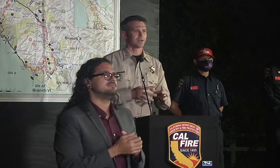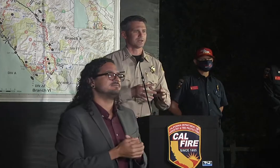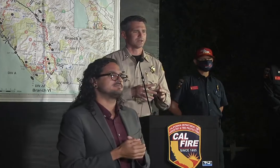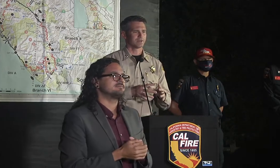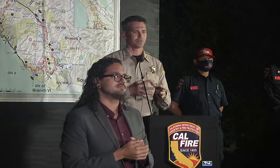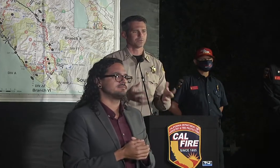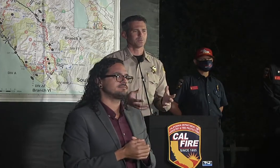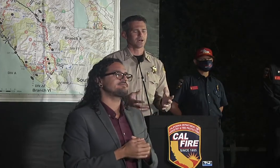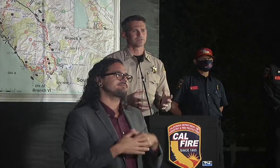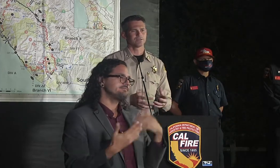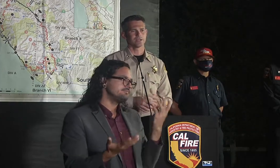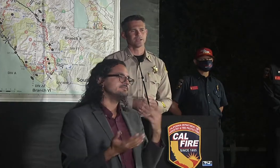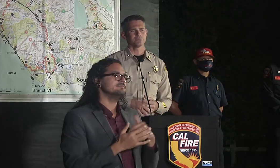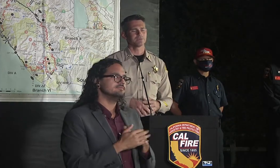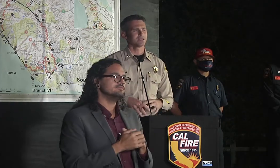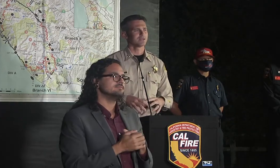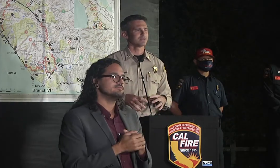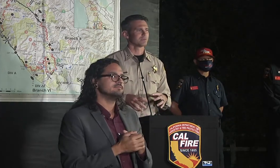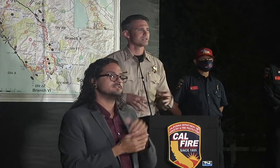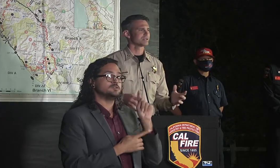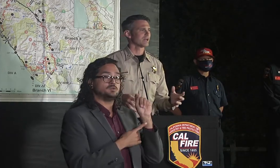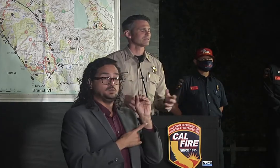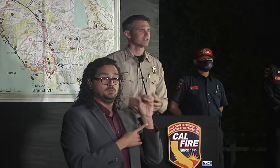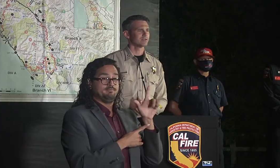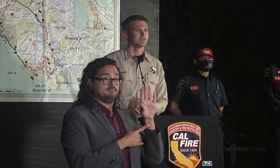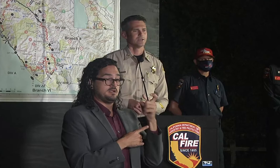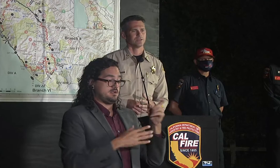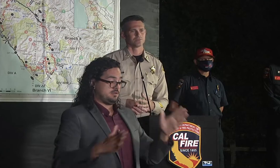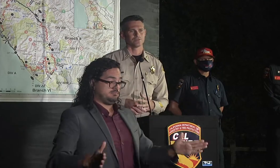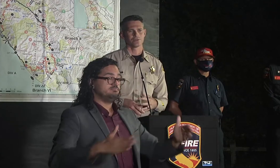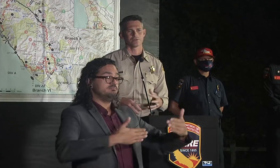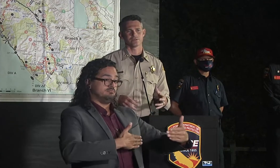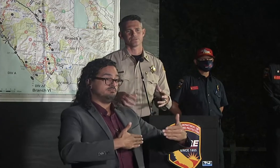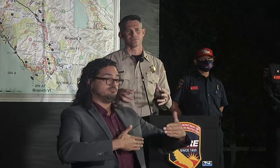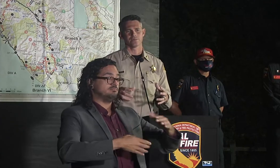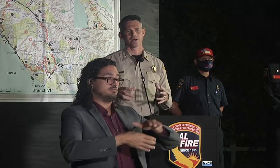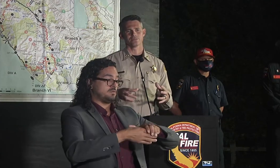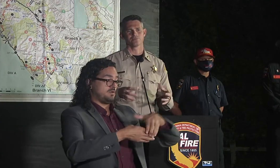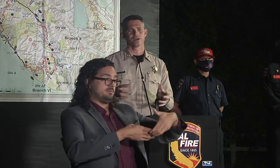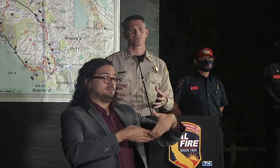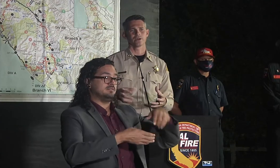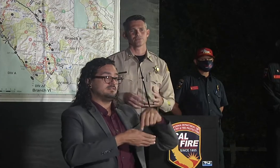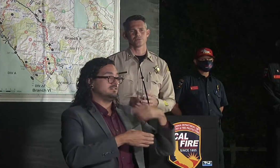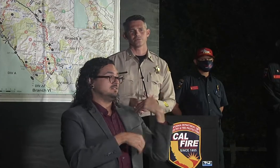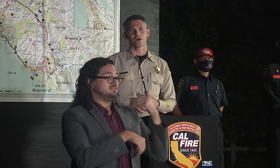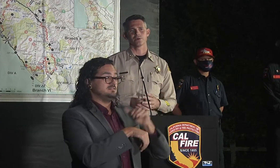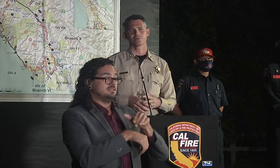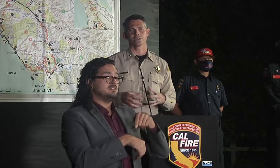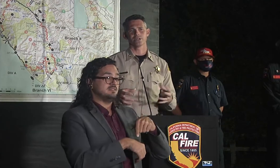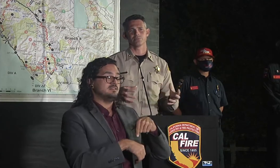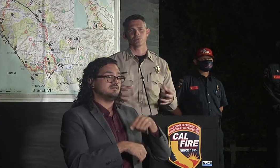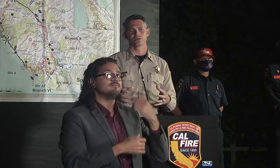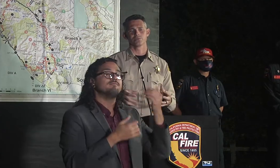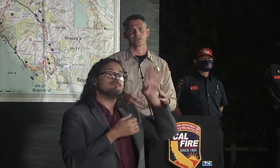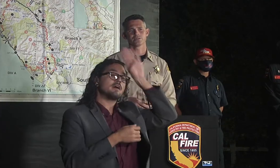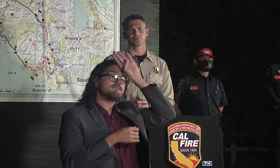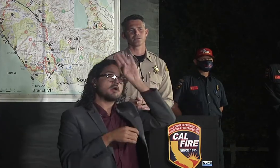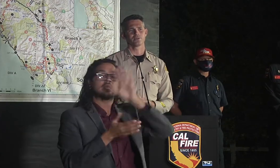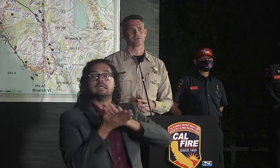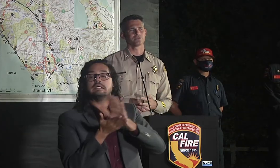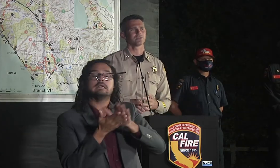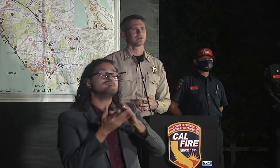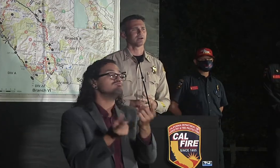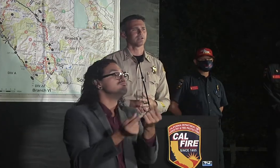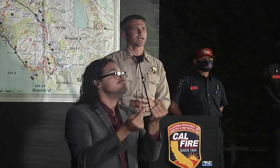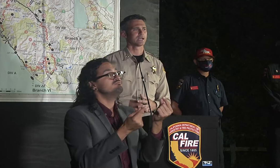it was like a toolbox. And as I mentioned last night, this really started with some firefighters doing mop-up cleanup work and putting out